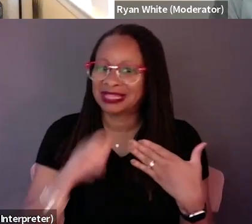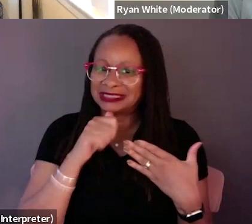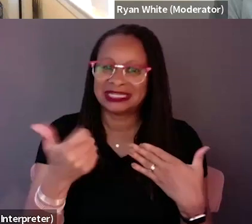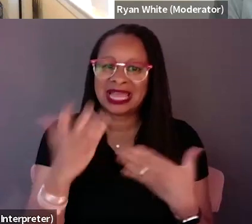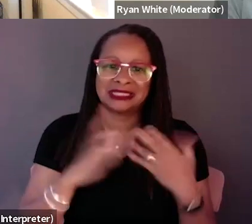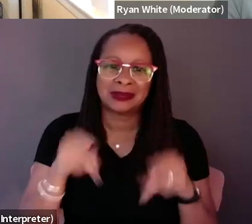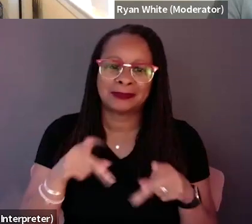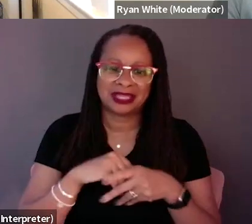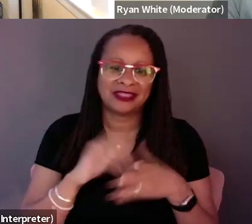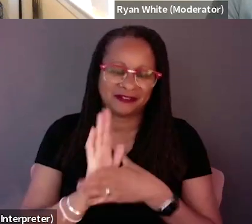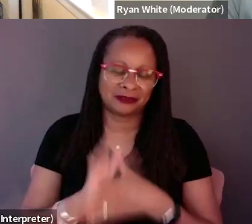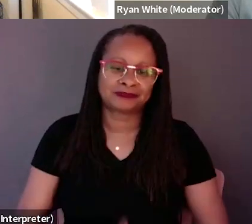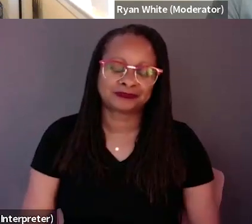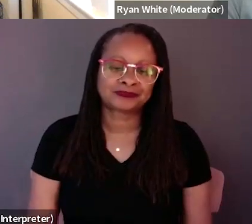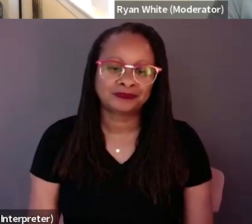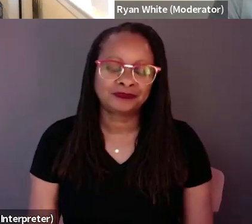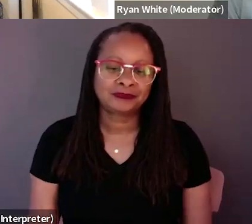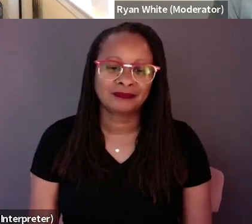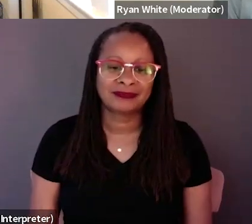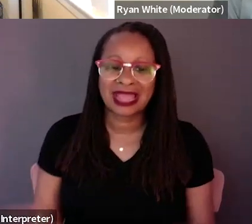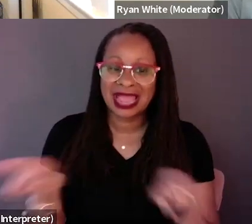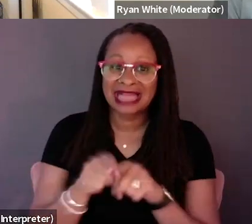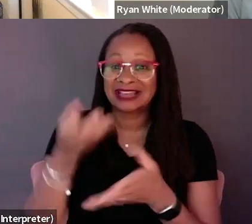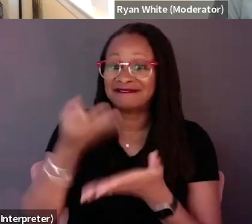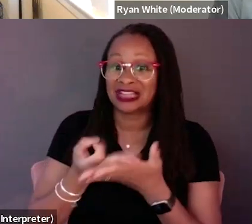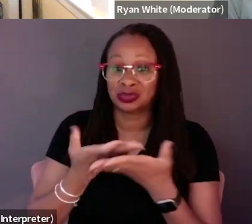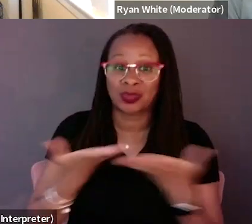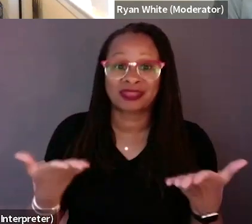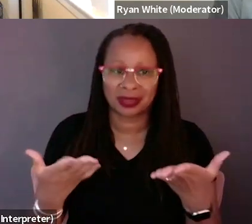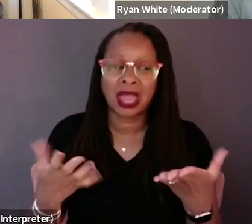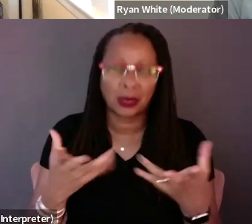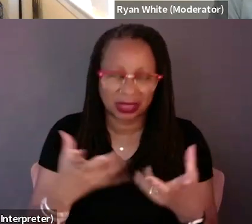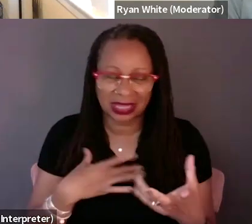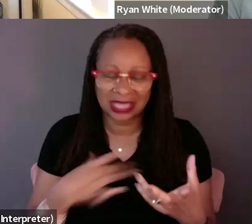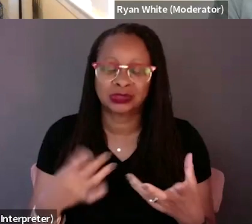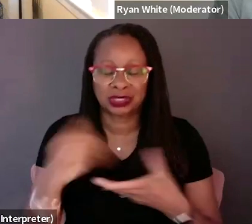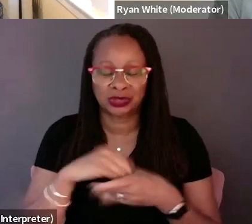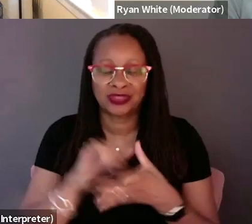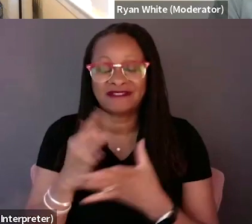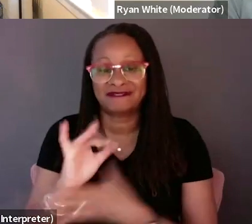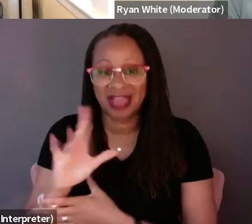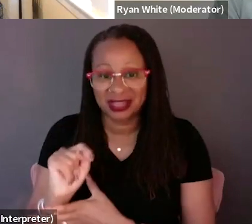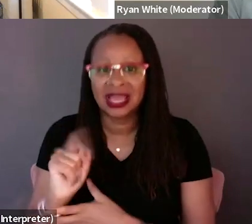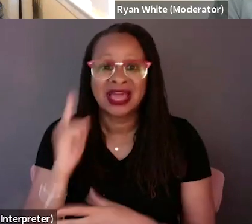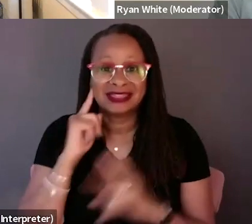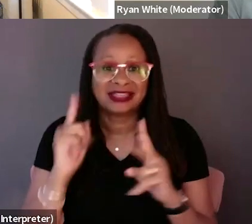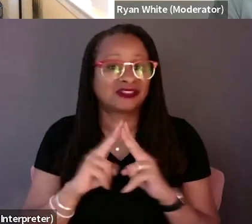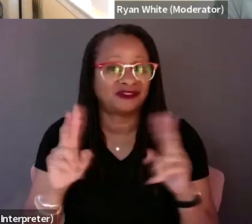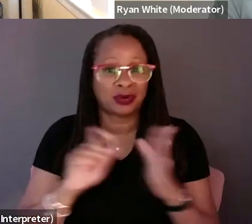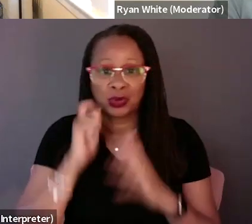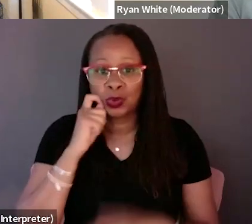didn't end up in the film. But I guess I you know, as a factual thing, I would have liked to include that fact. I think it's very cool that he's doing